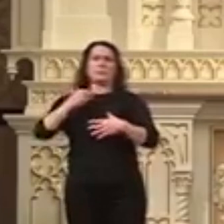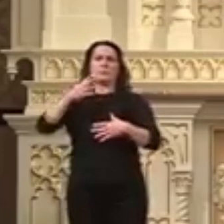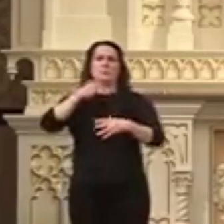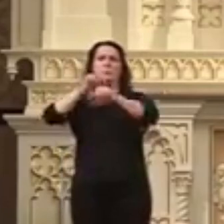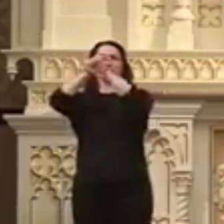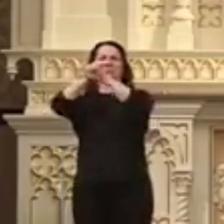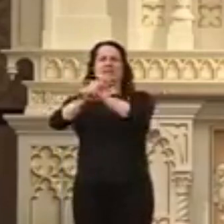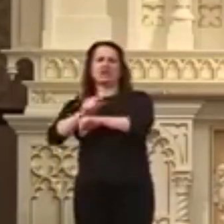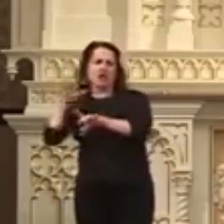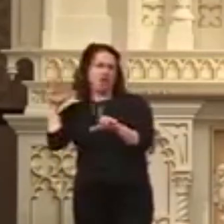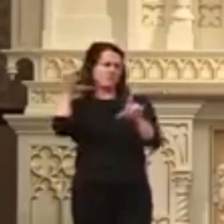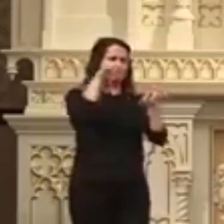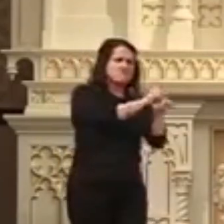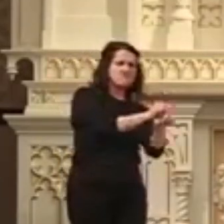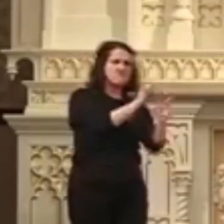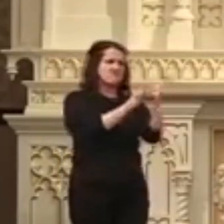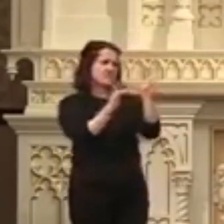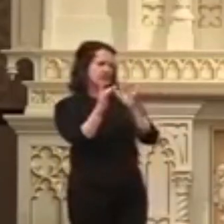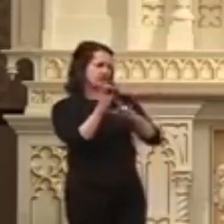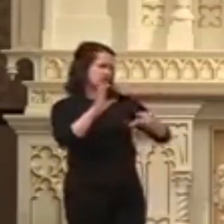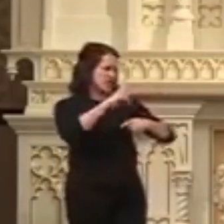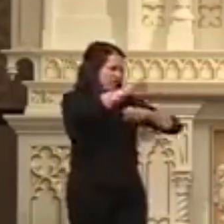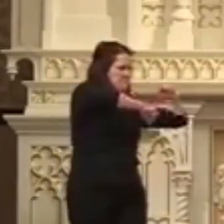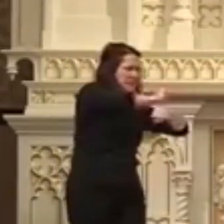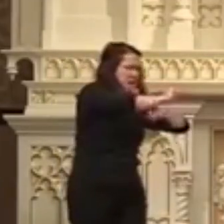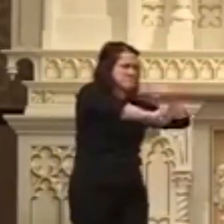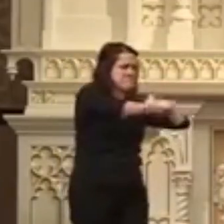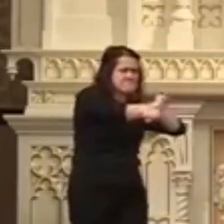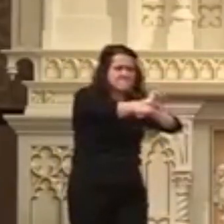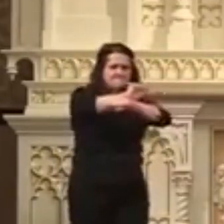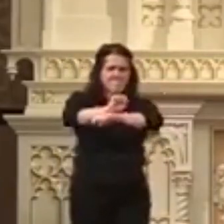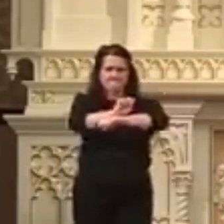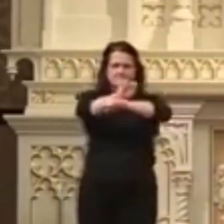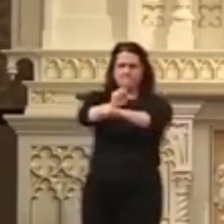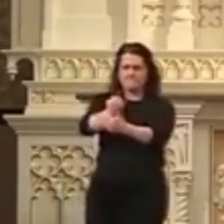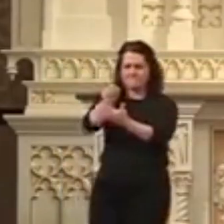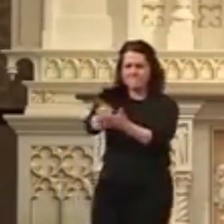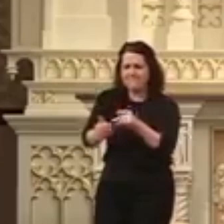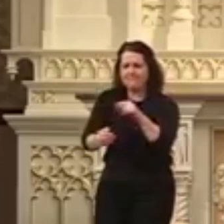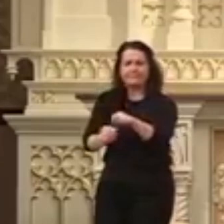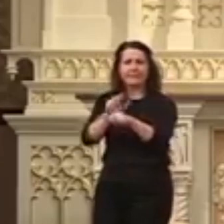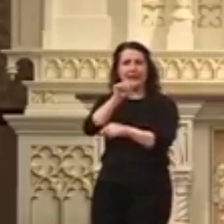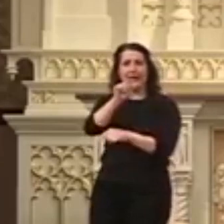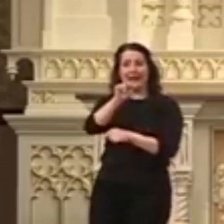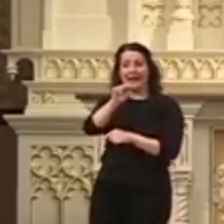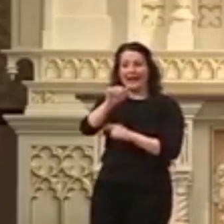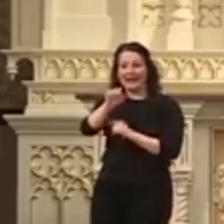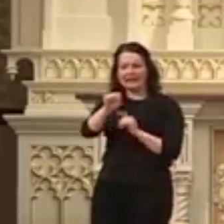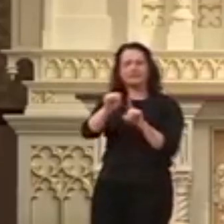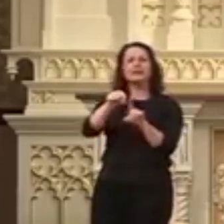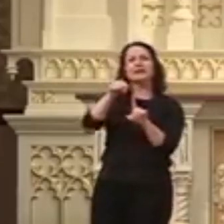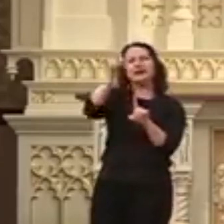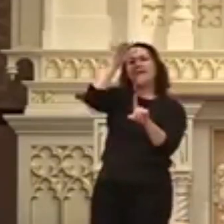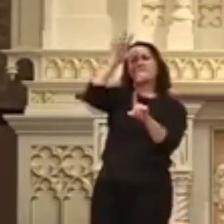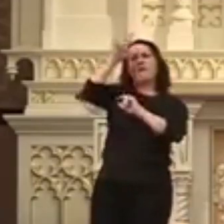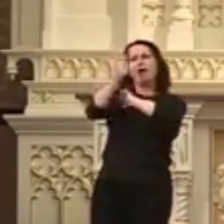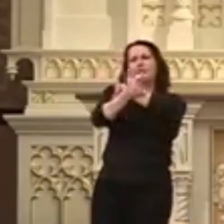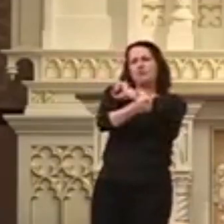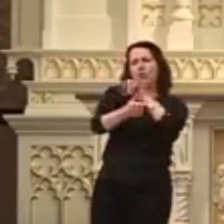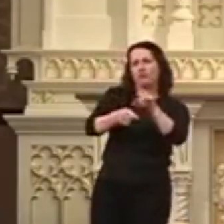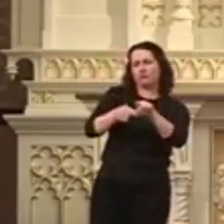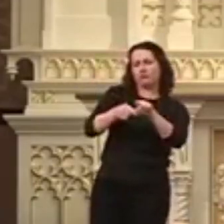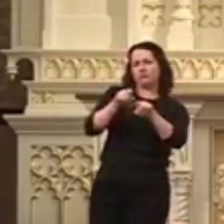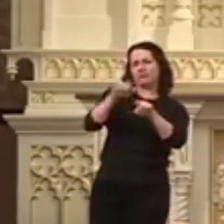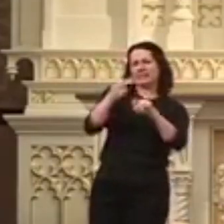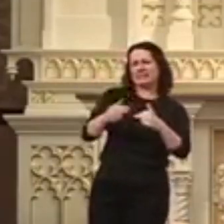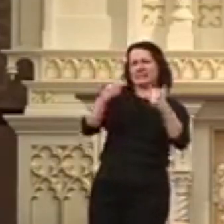Jesus, bound him, and brought him to Annas first. He was the father-in-law of Caiaphas, who was high